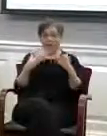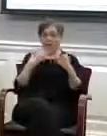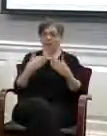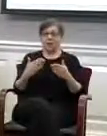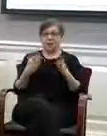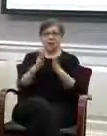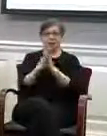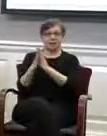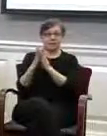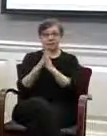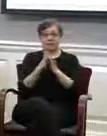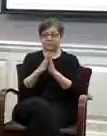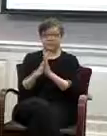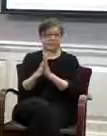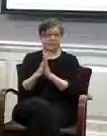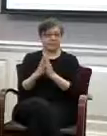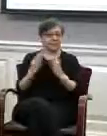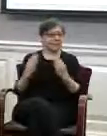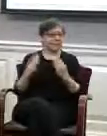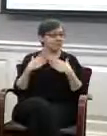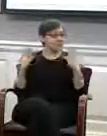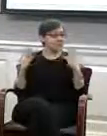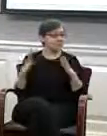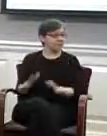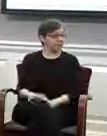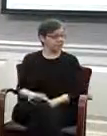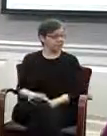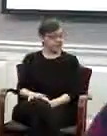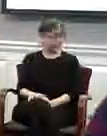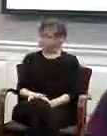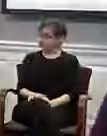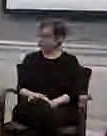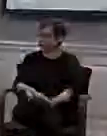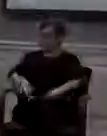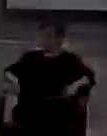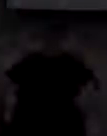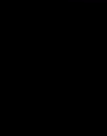useful questions. We'll all be very inspired. Thank you so much.